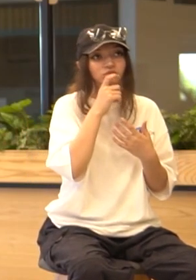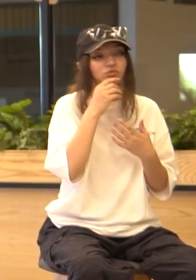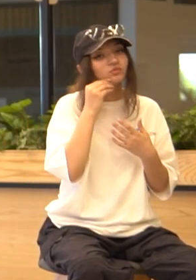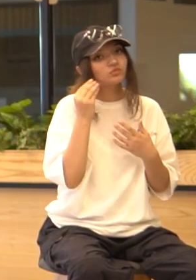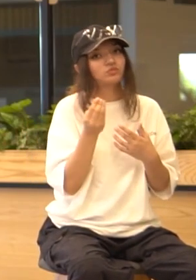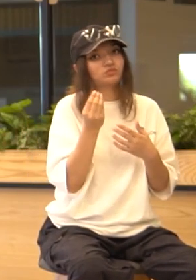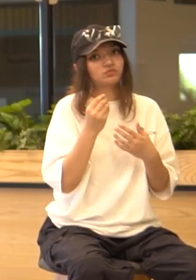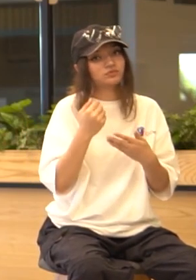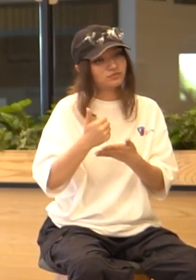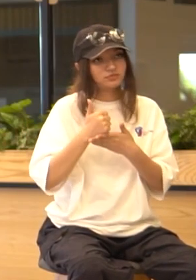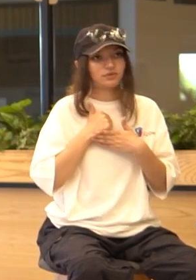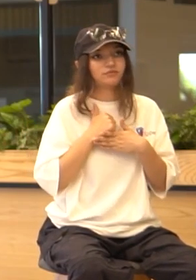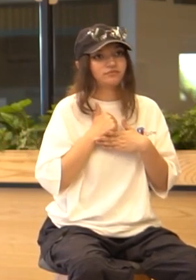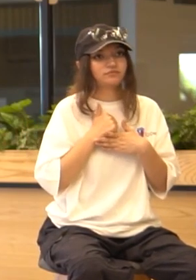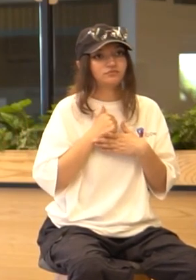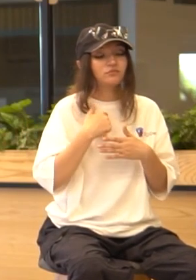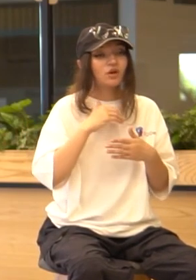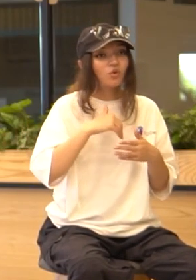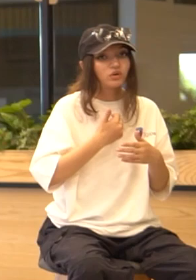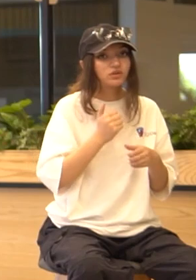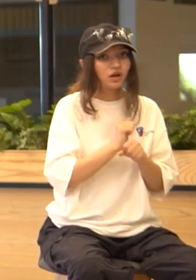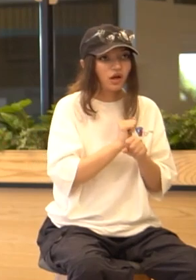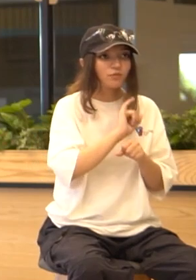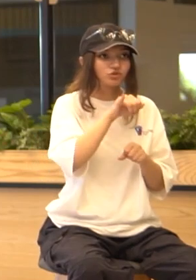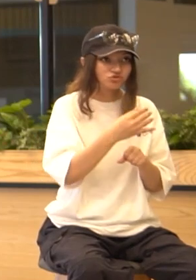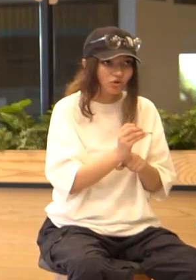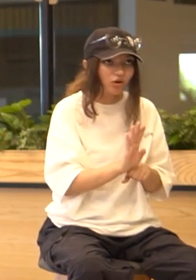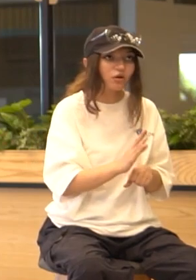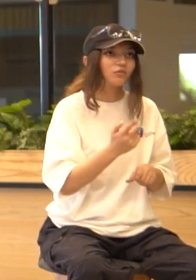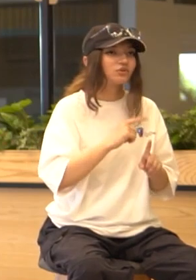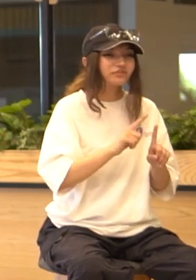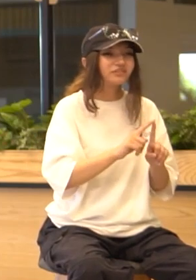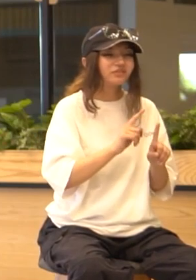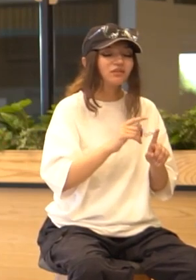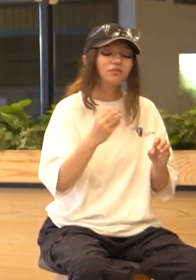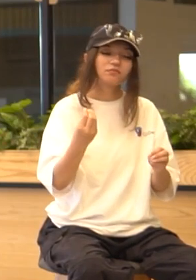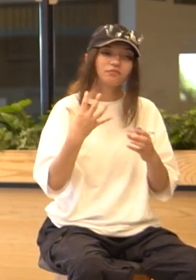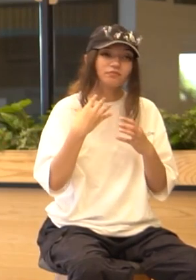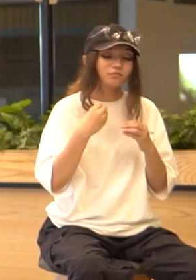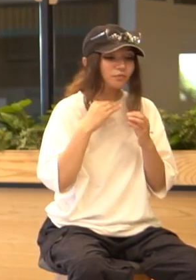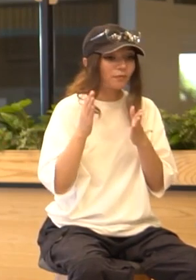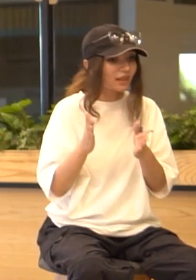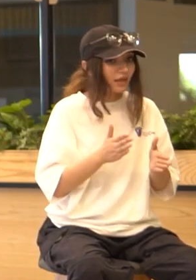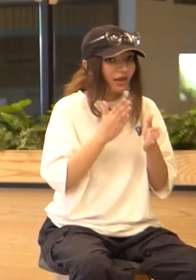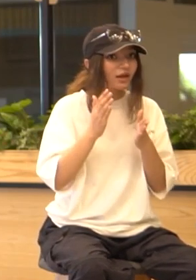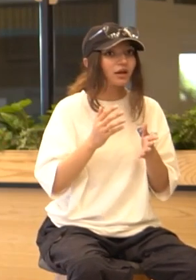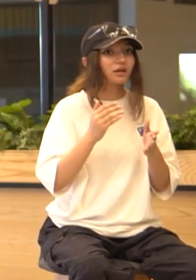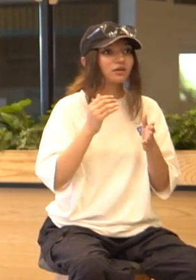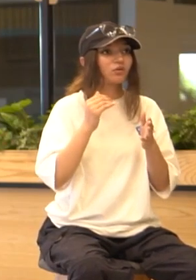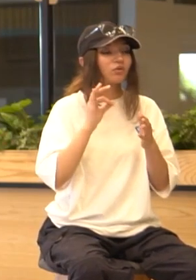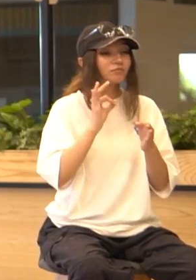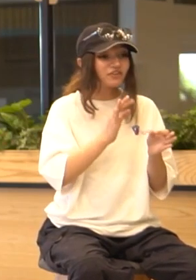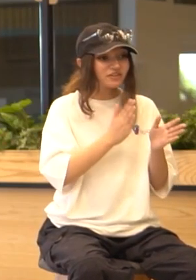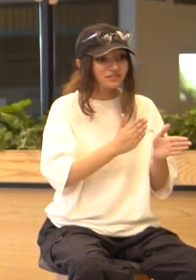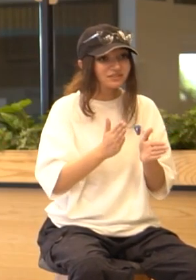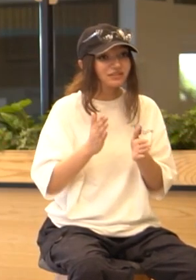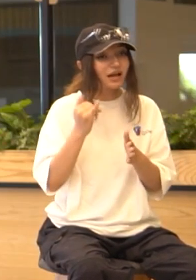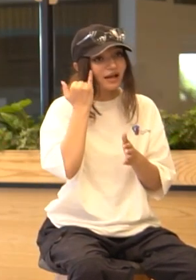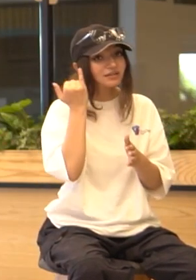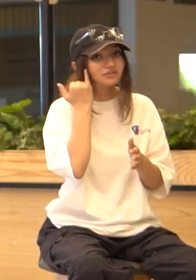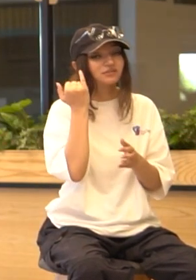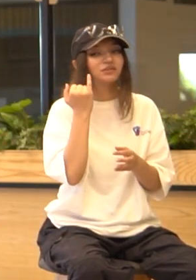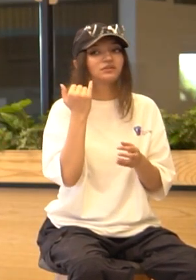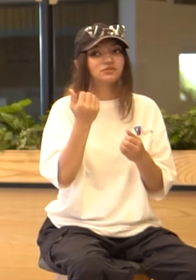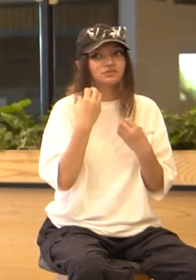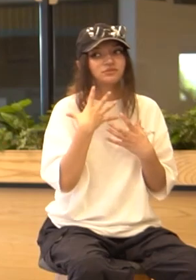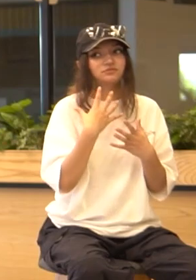like my personal work, right? That I do, my day job. So that is very important, like as, because we live in